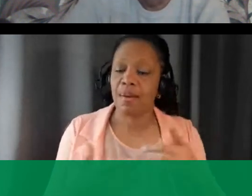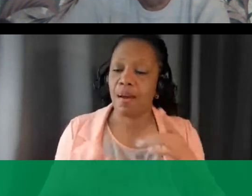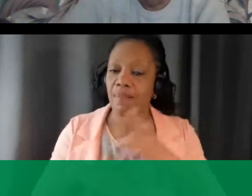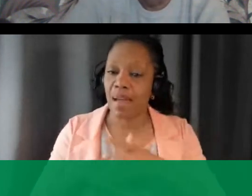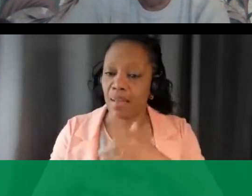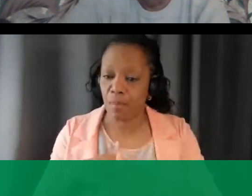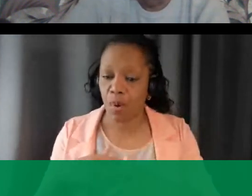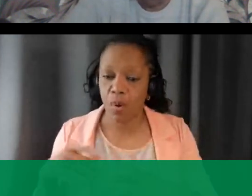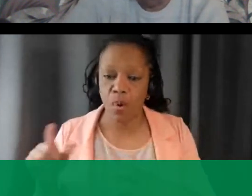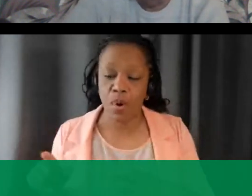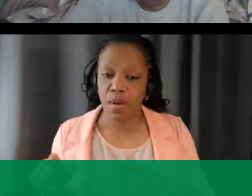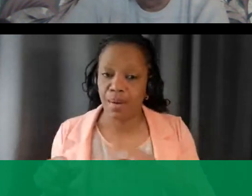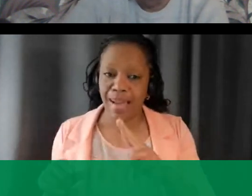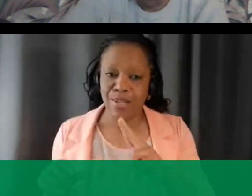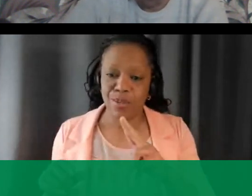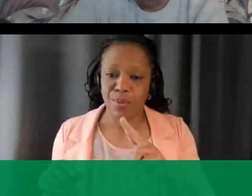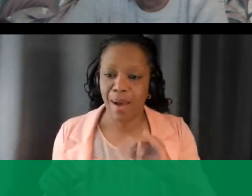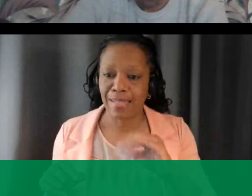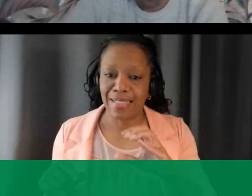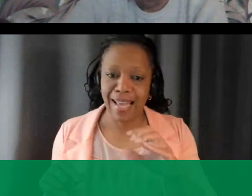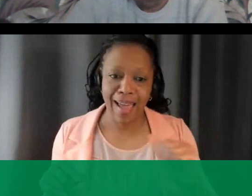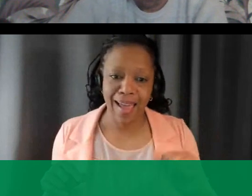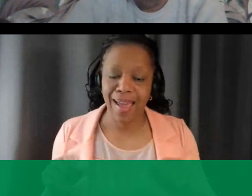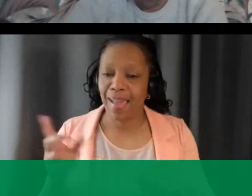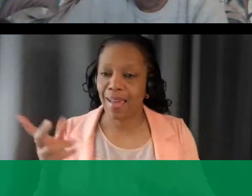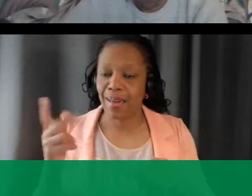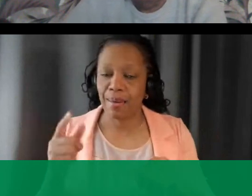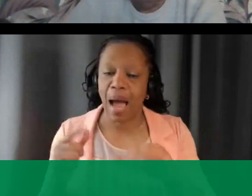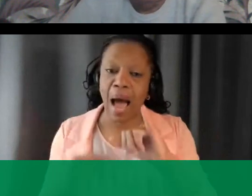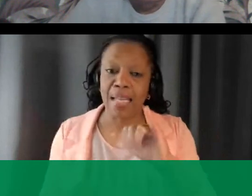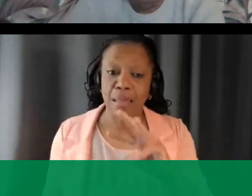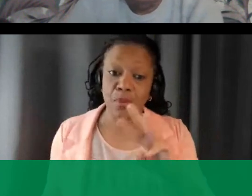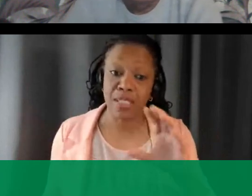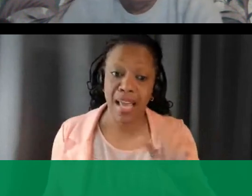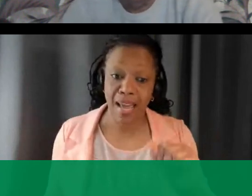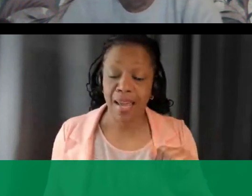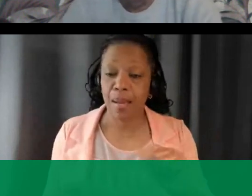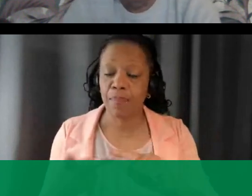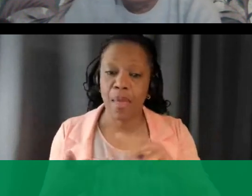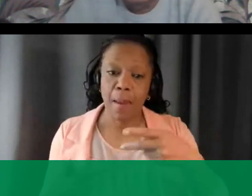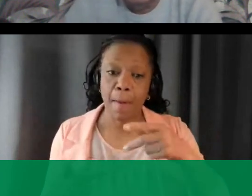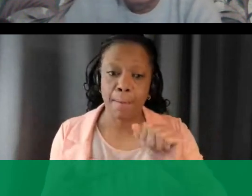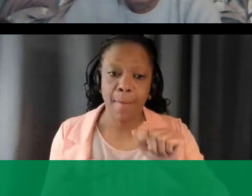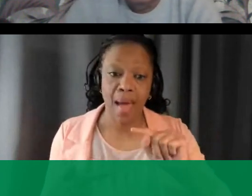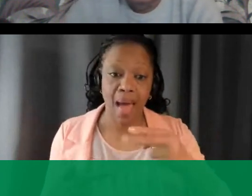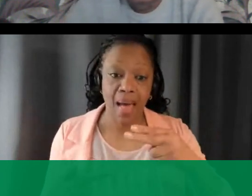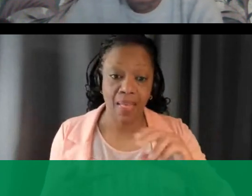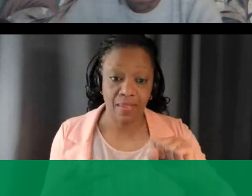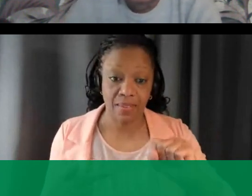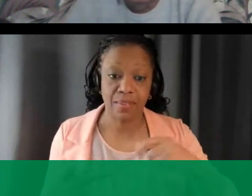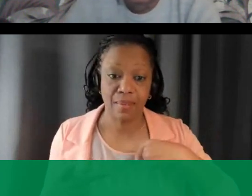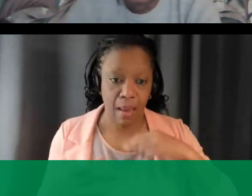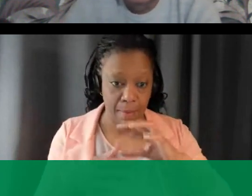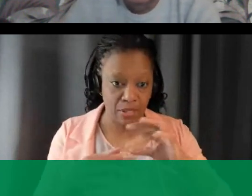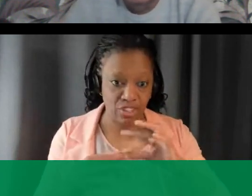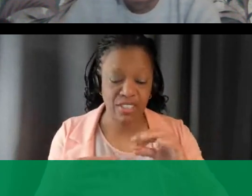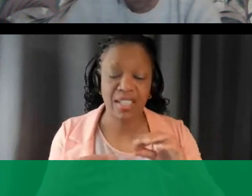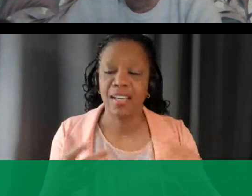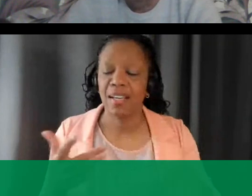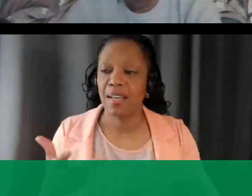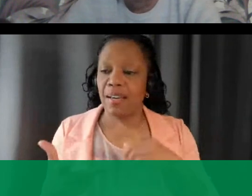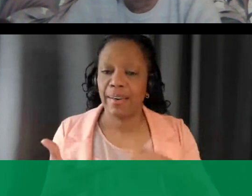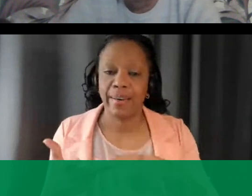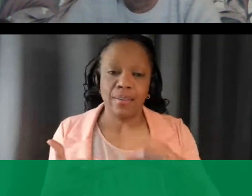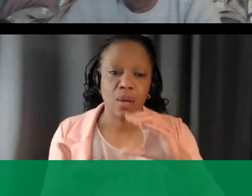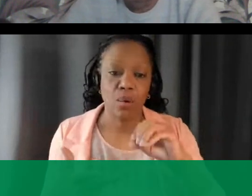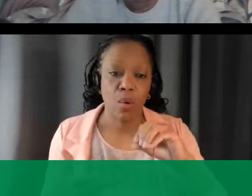that, as well as Paths, which I mentioned, and the co-op